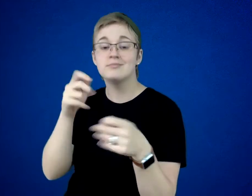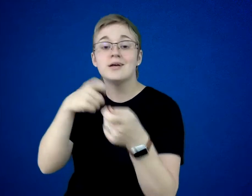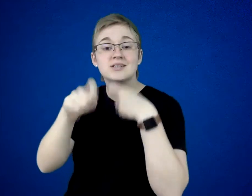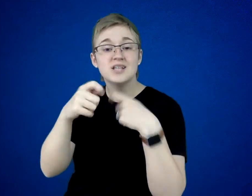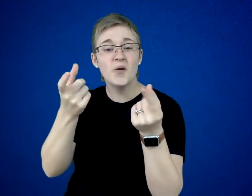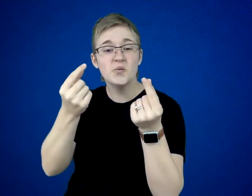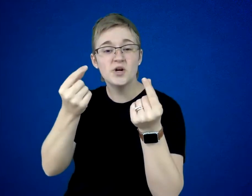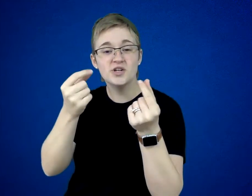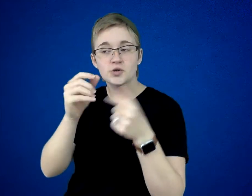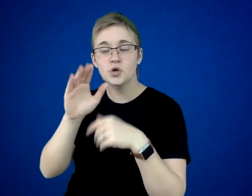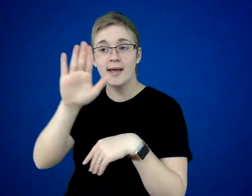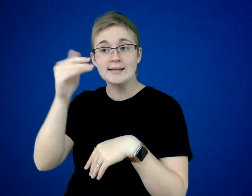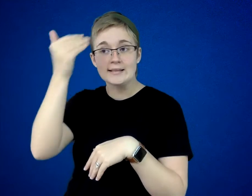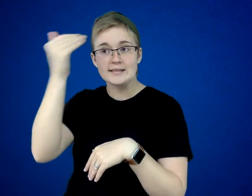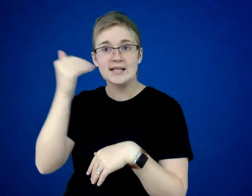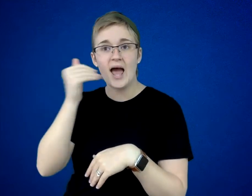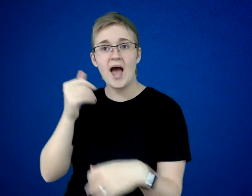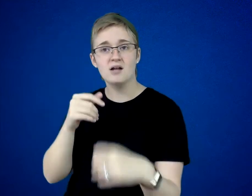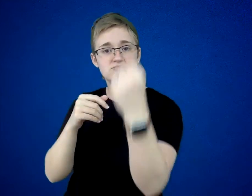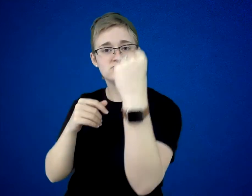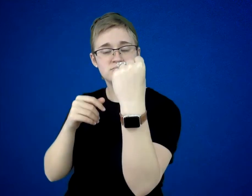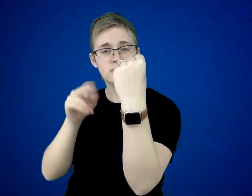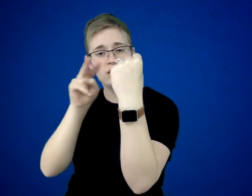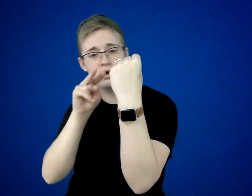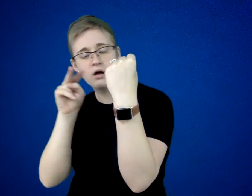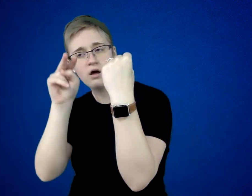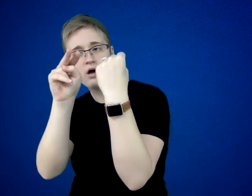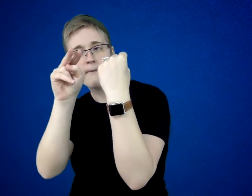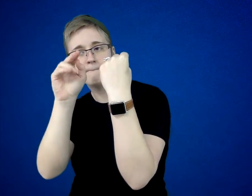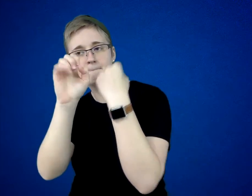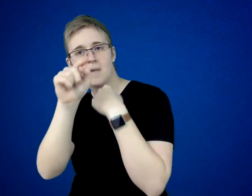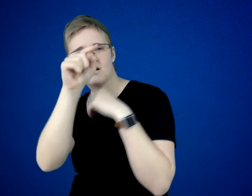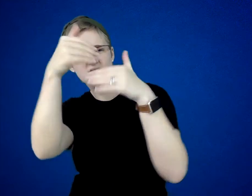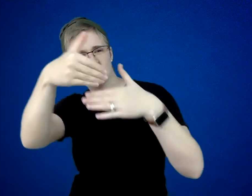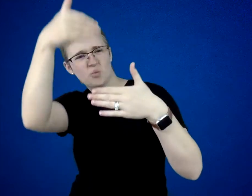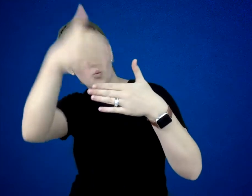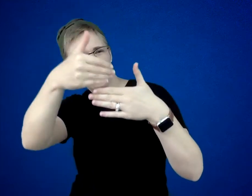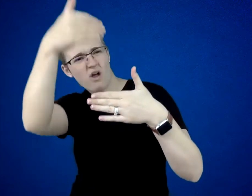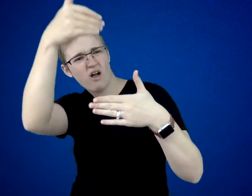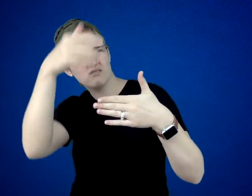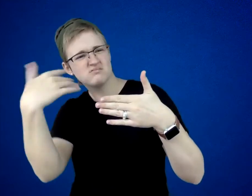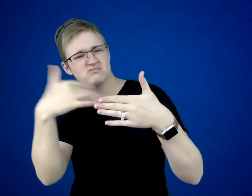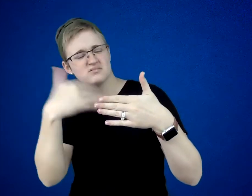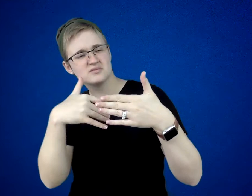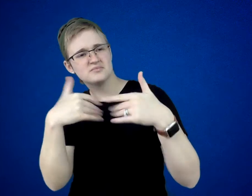paneled wall behind the principal's head. It was covered with an astonishing array of framed pieces of